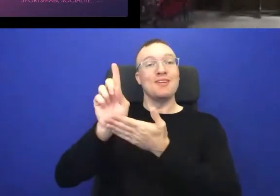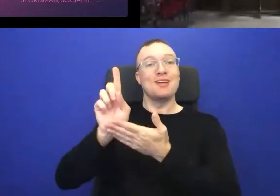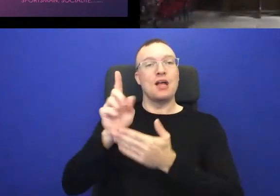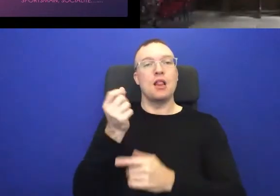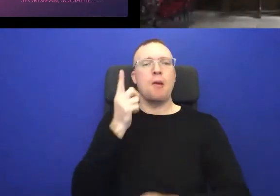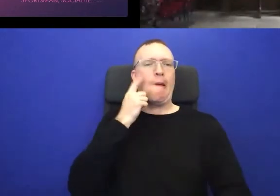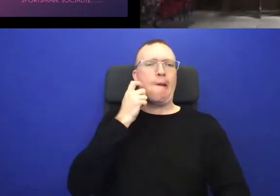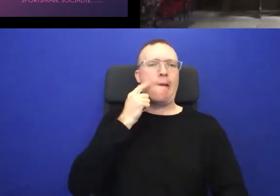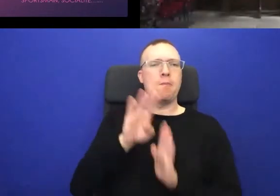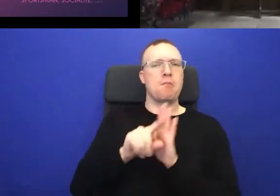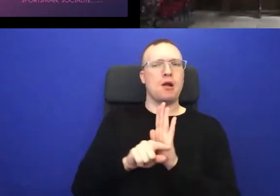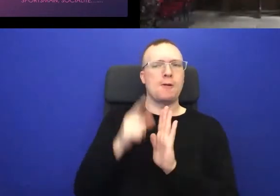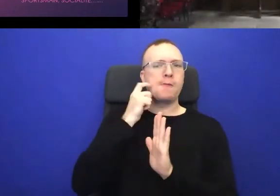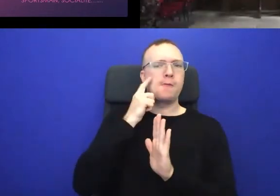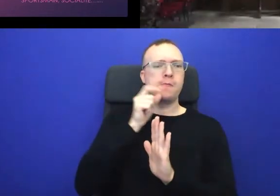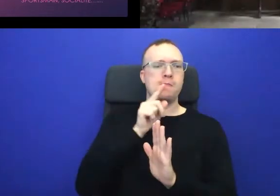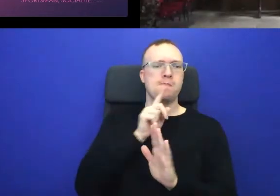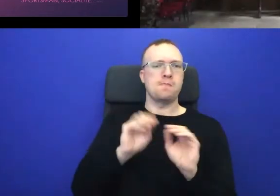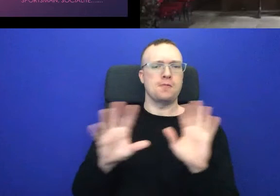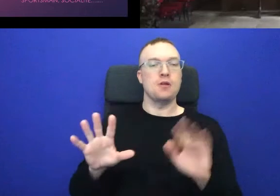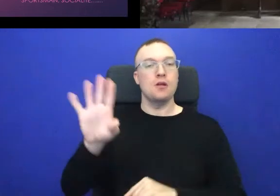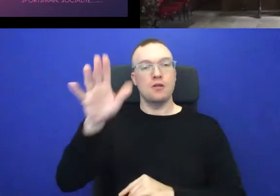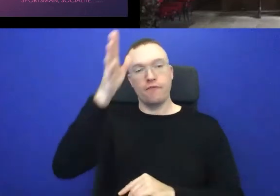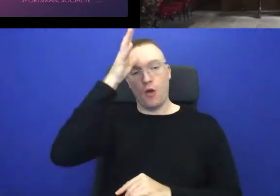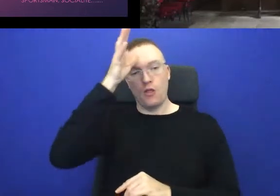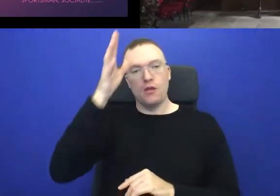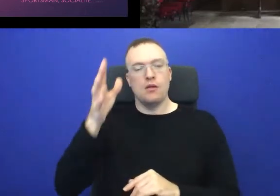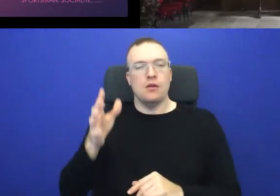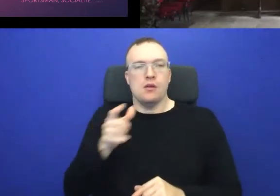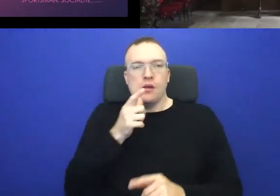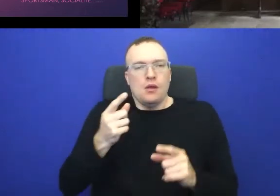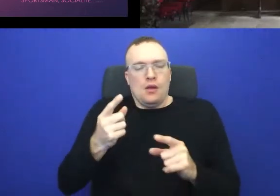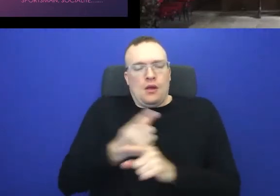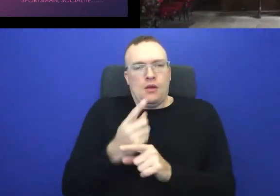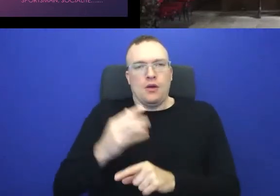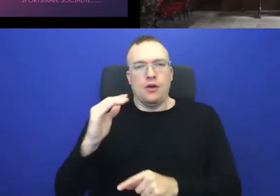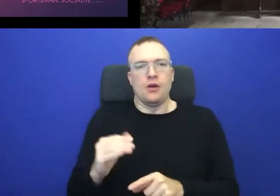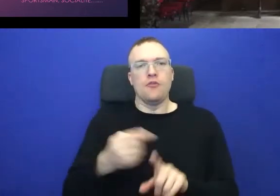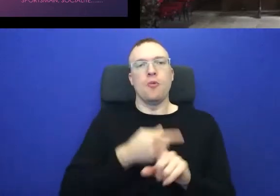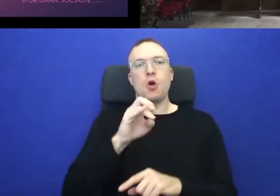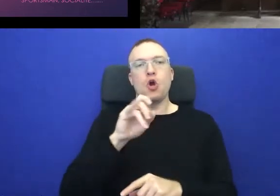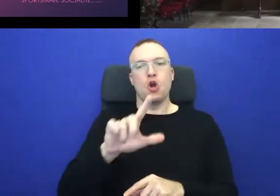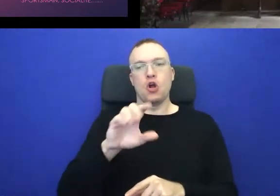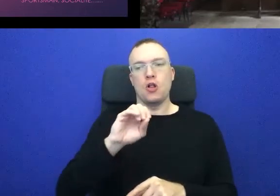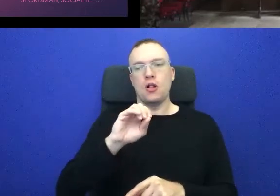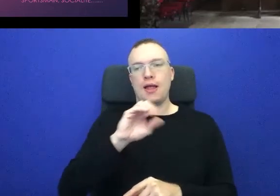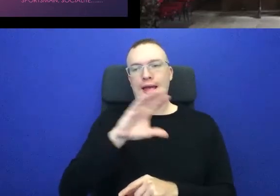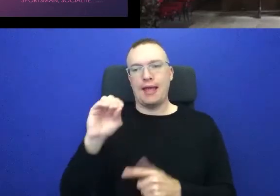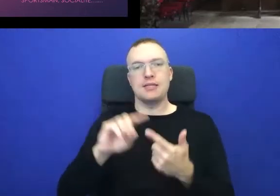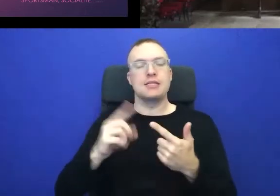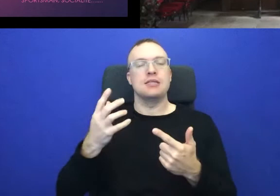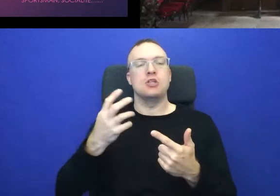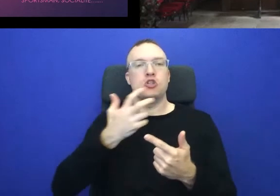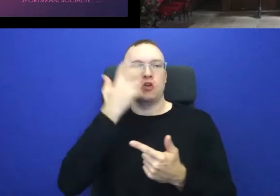suspect background. His father was the illegitimate child of the Earl of Lonsdale and Amelia Crisotti, who was an Italian opera singer. So he has